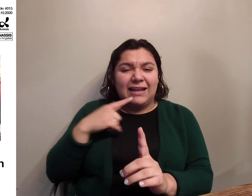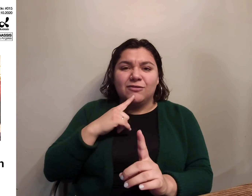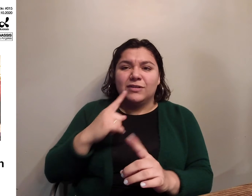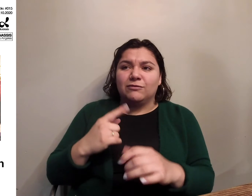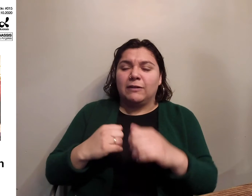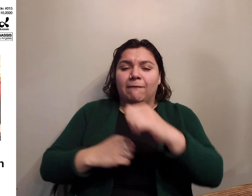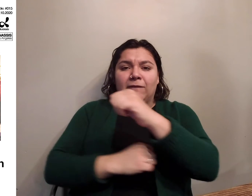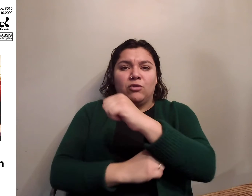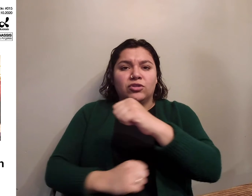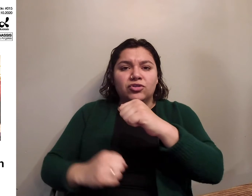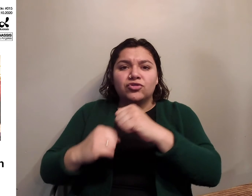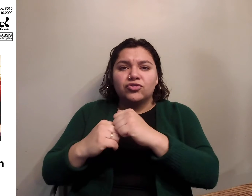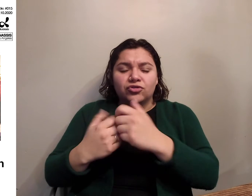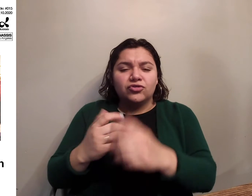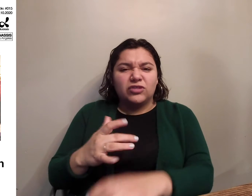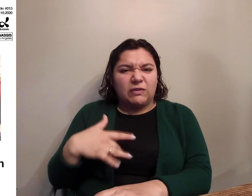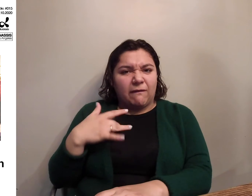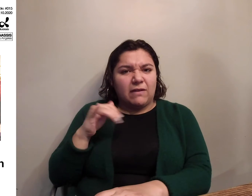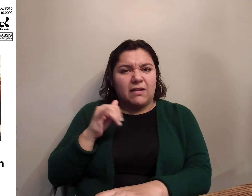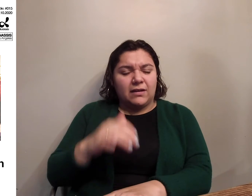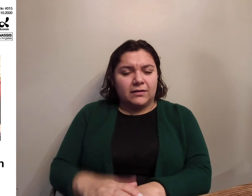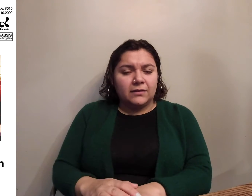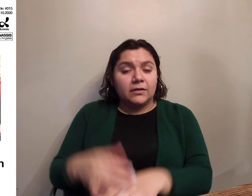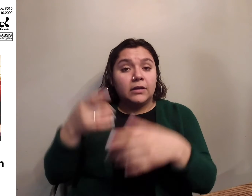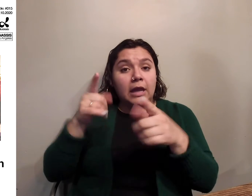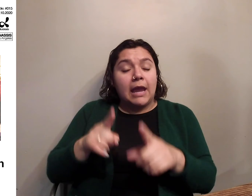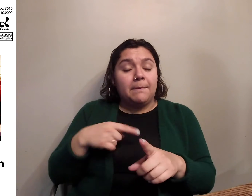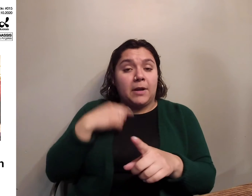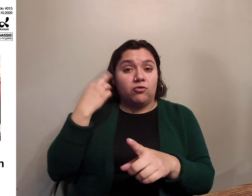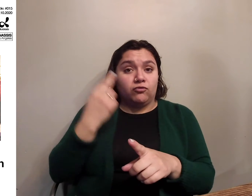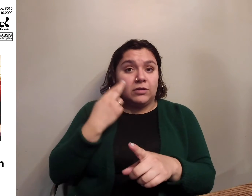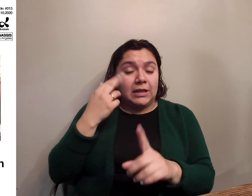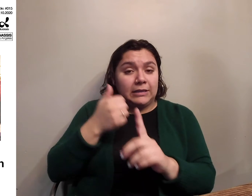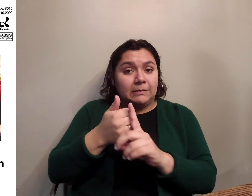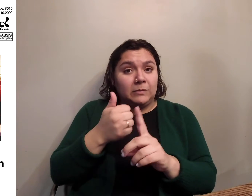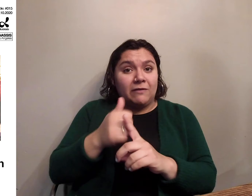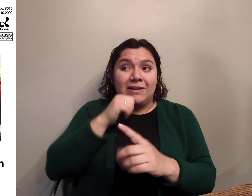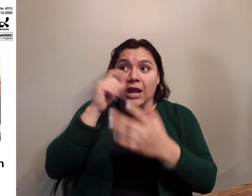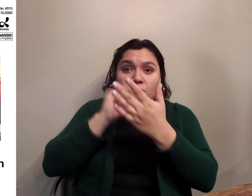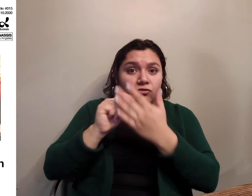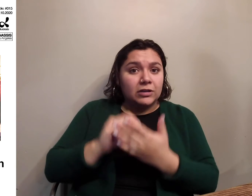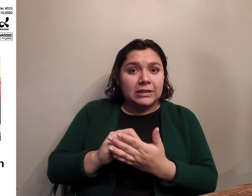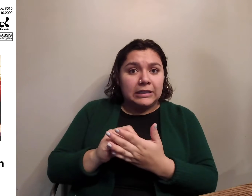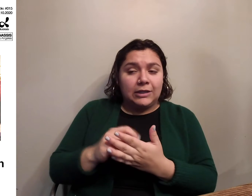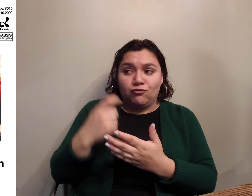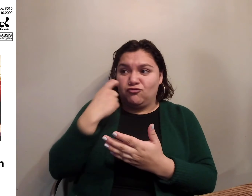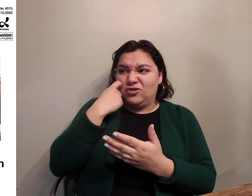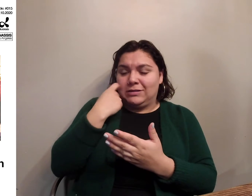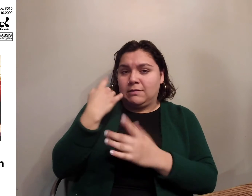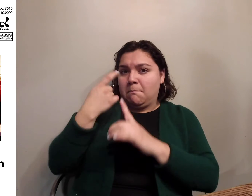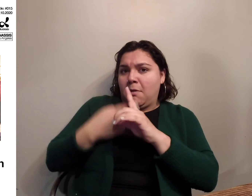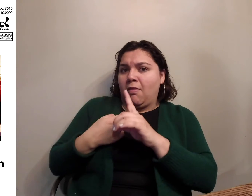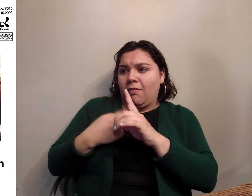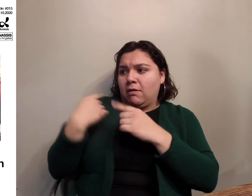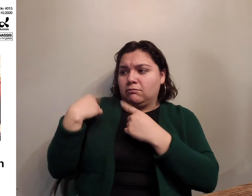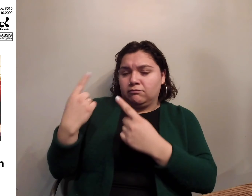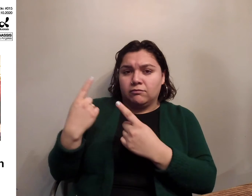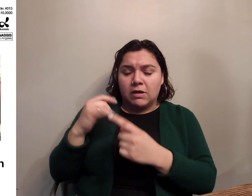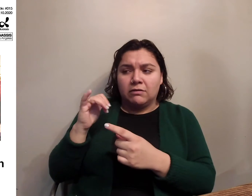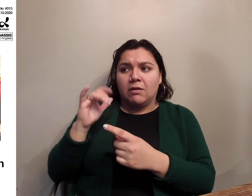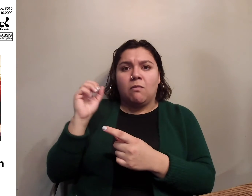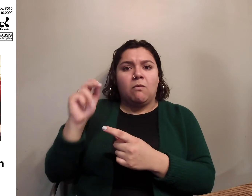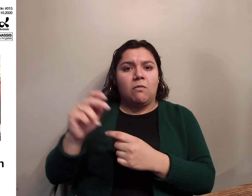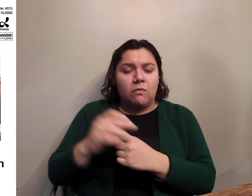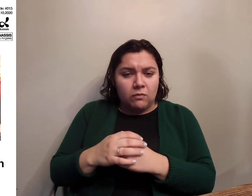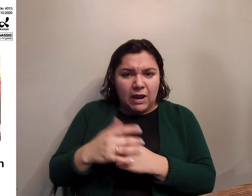summation. Right. So when I found out that he had not written it, in the last few months, like I said, I felt a